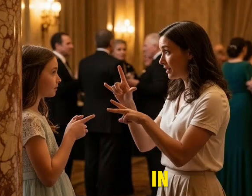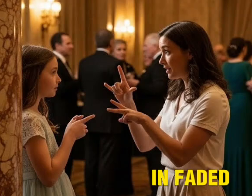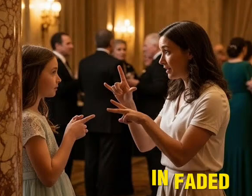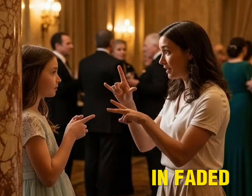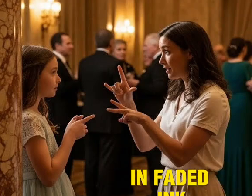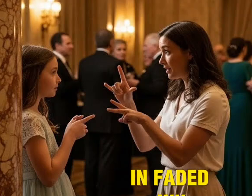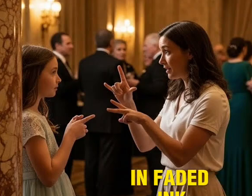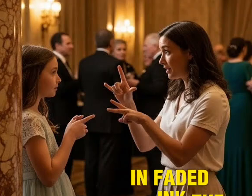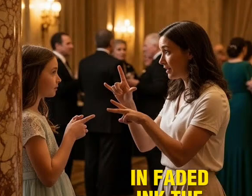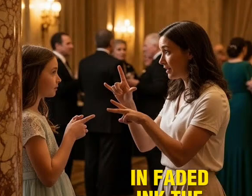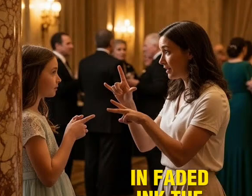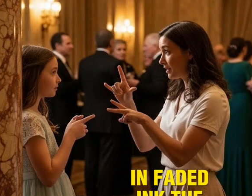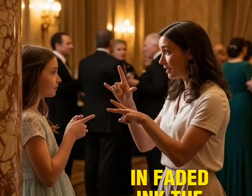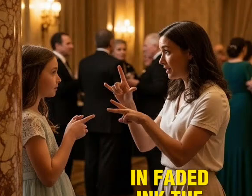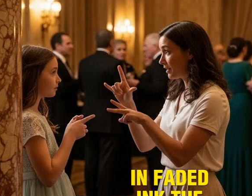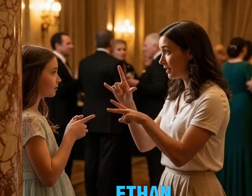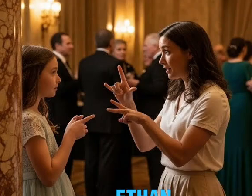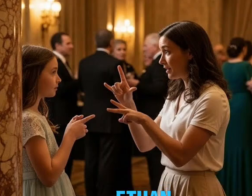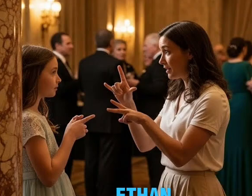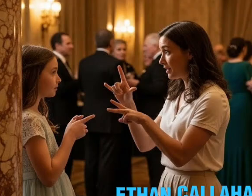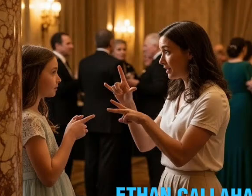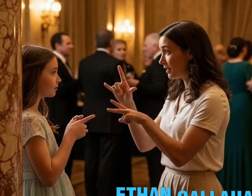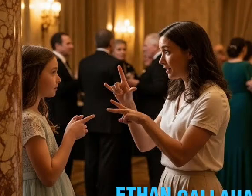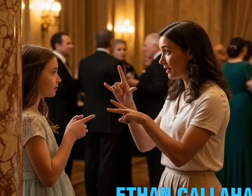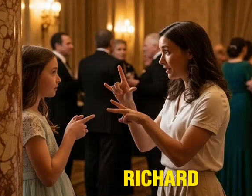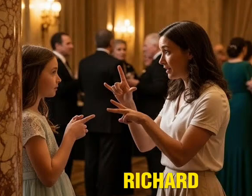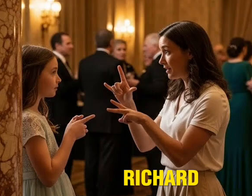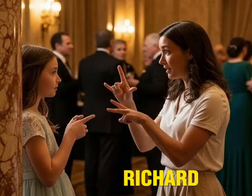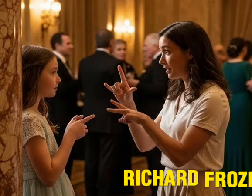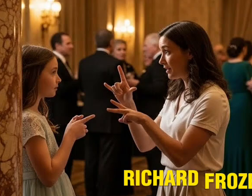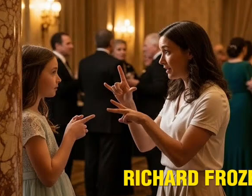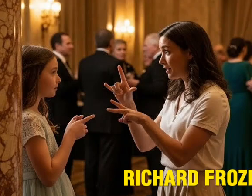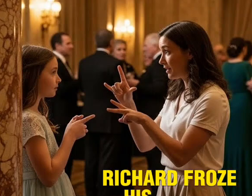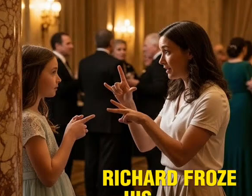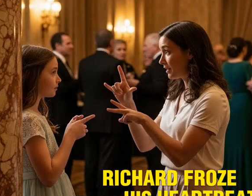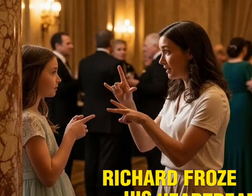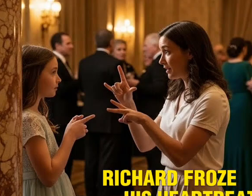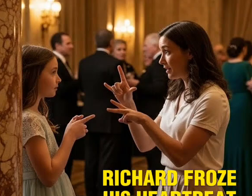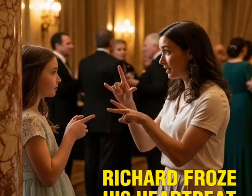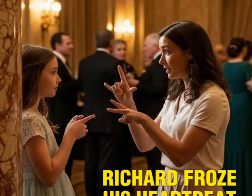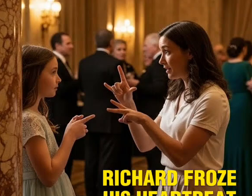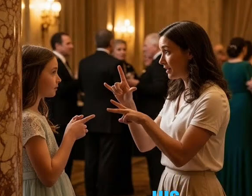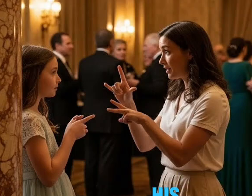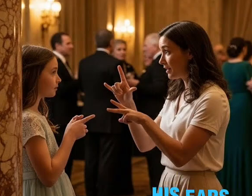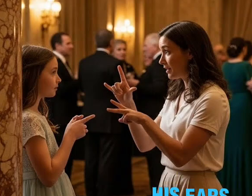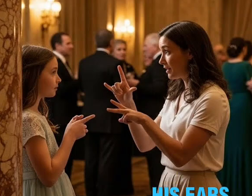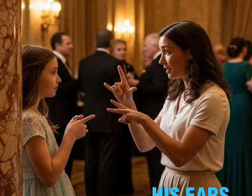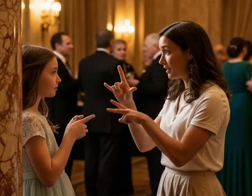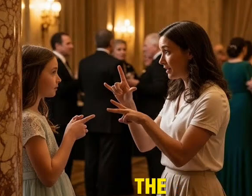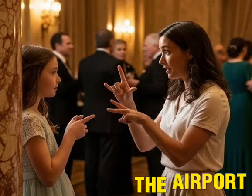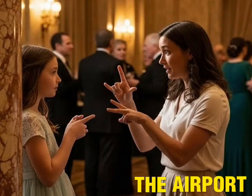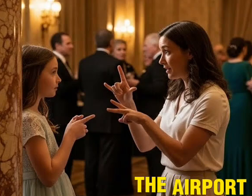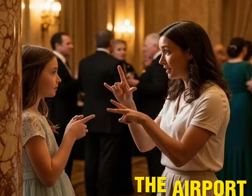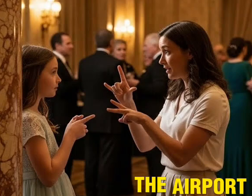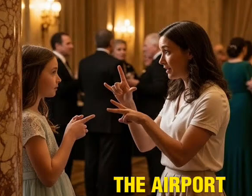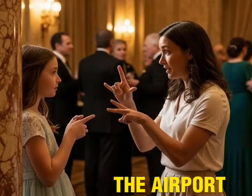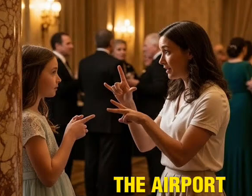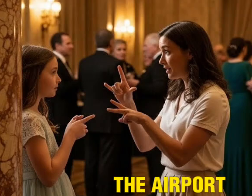faded ink, the letters read, "Ethan Callahan." Richard froze. His heartbeat thundered in his ears. The airport, the noise,